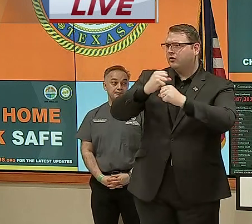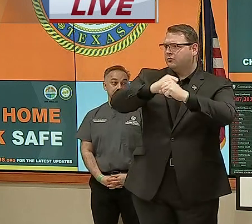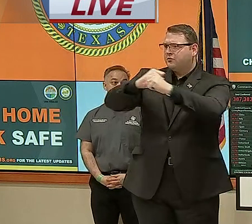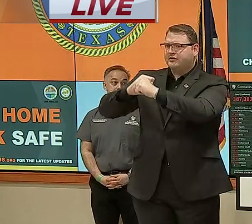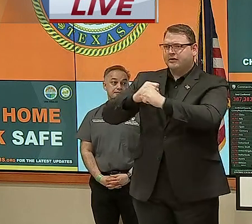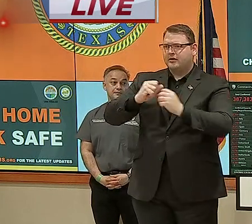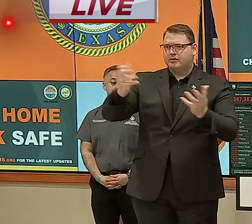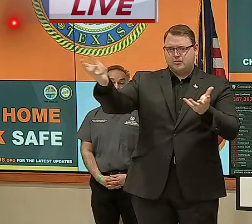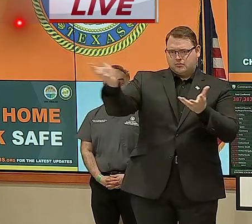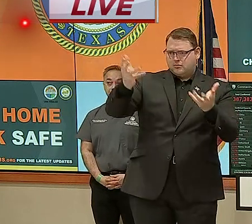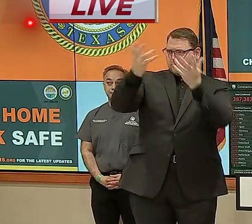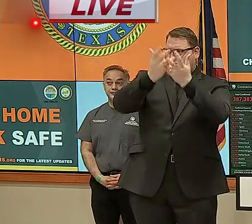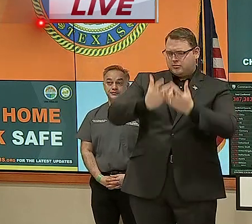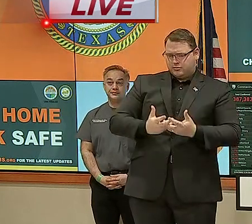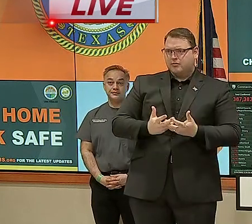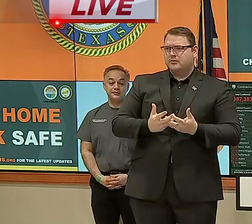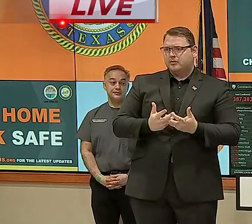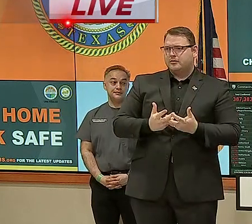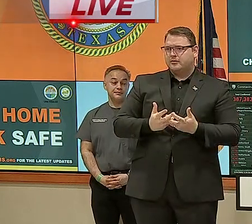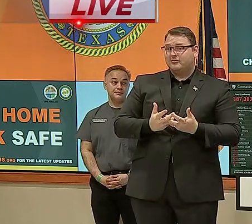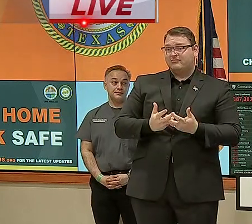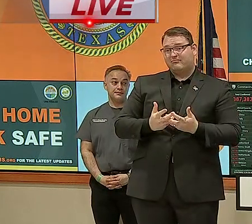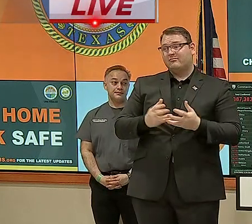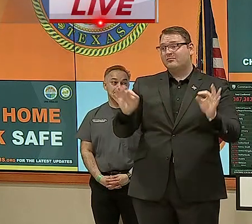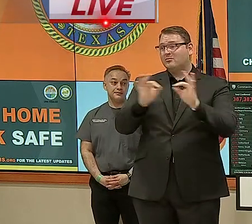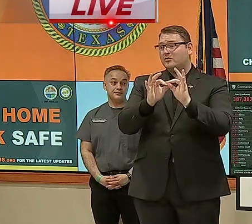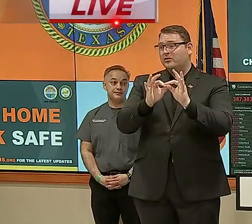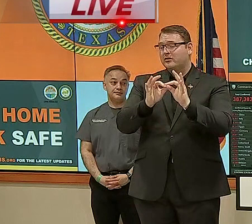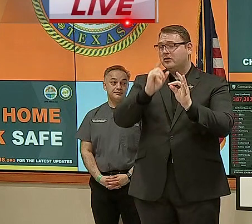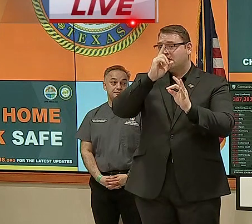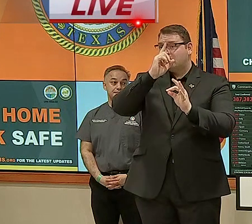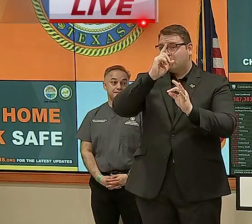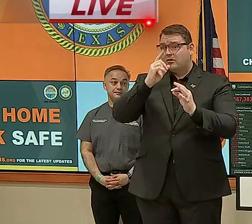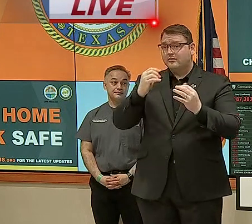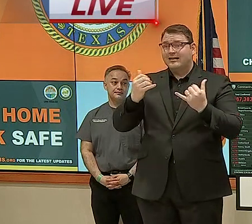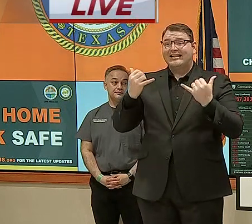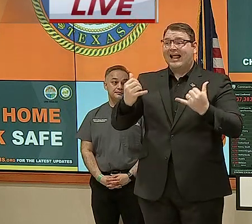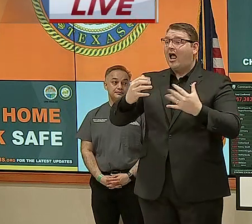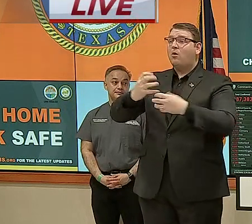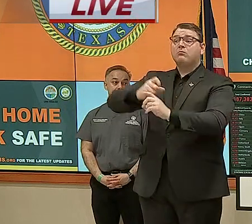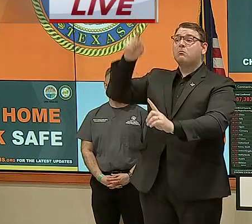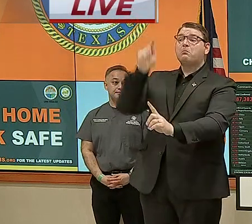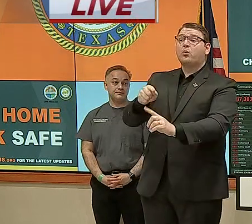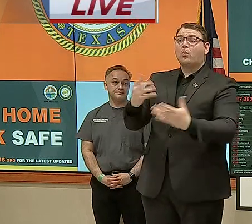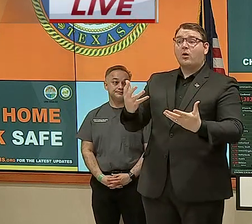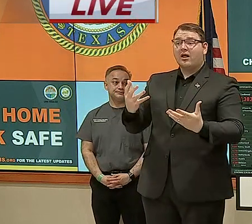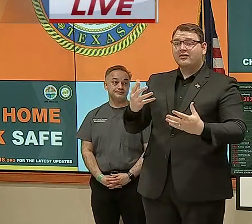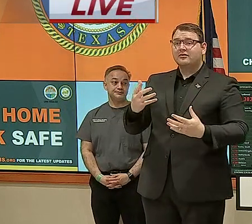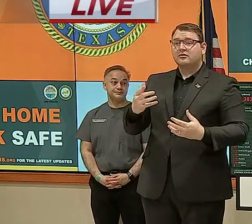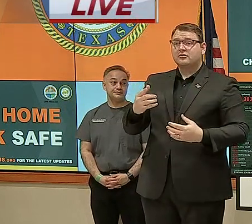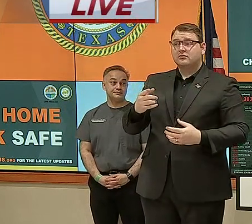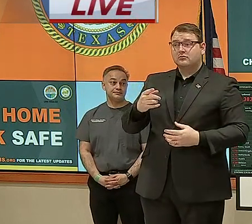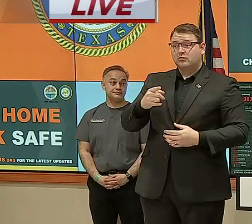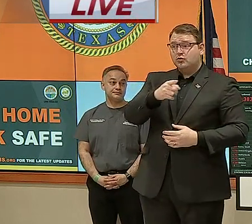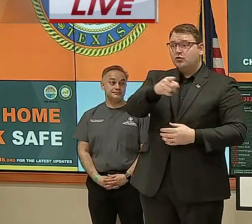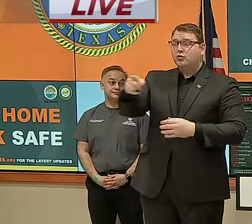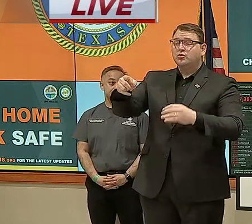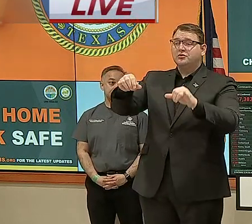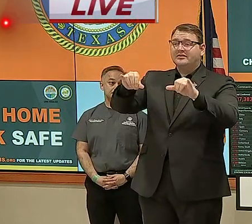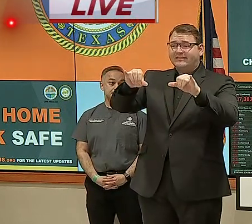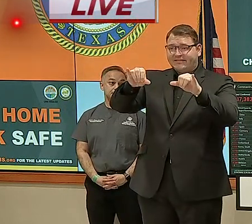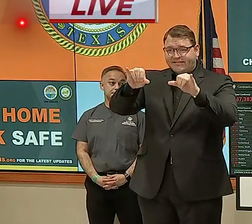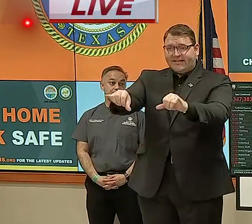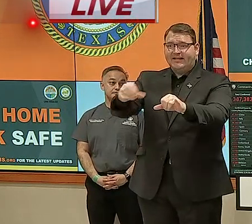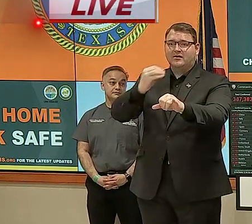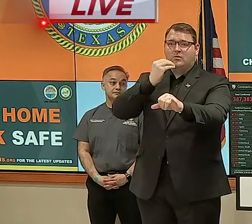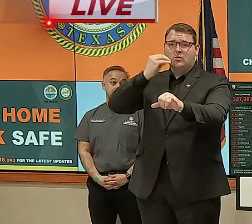make sure gets across is the order is to stay home. If you are an essential worker, part